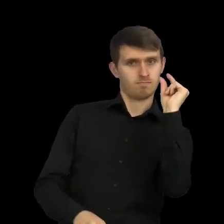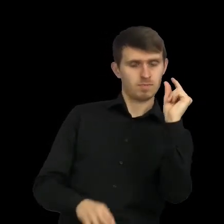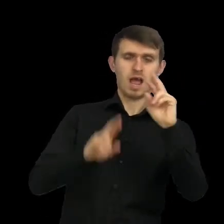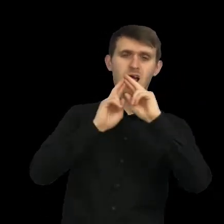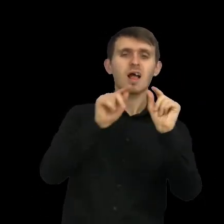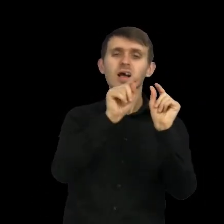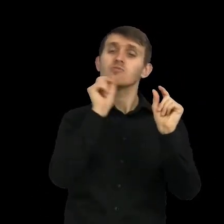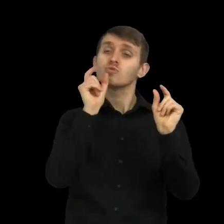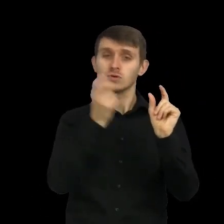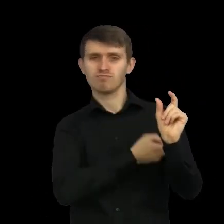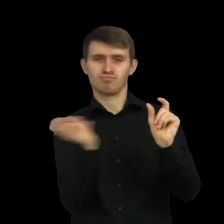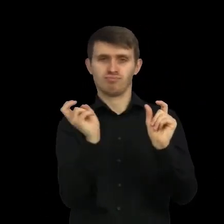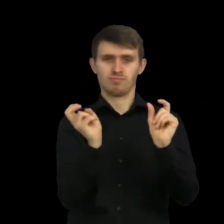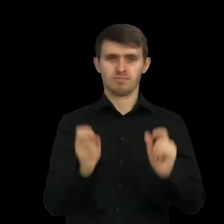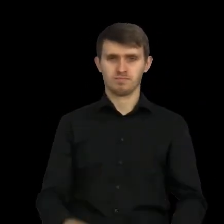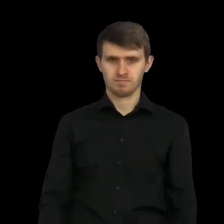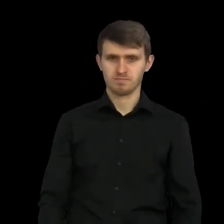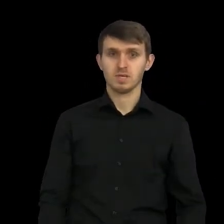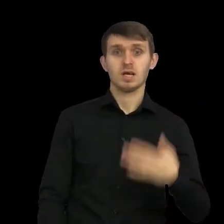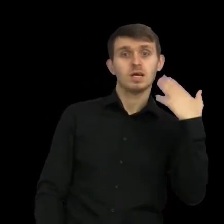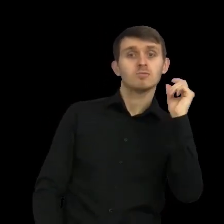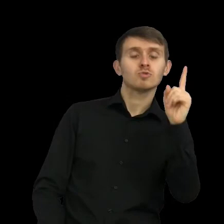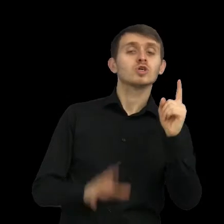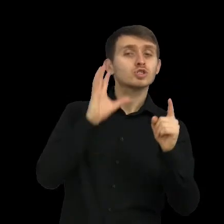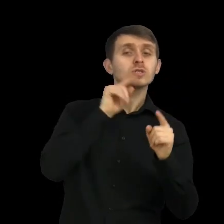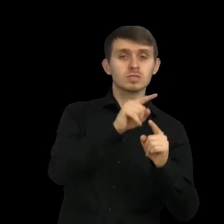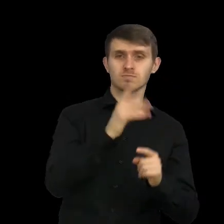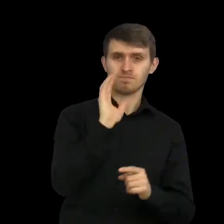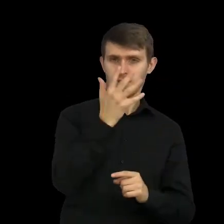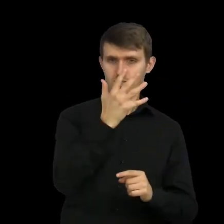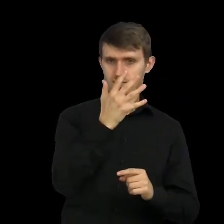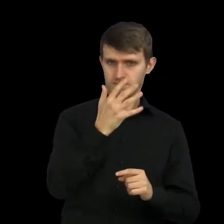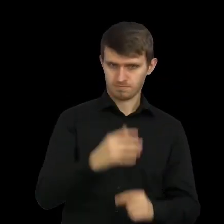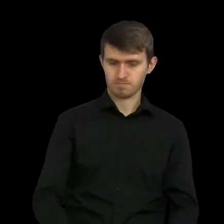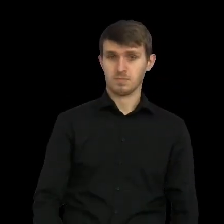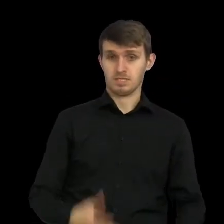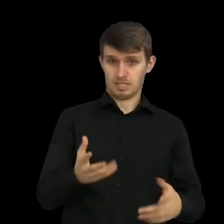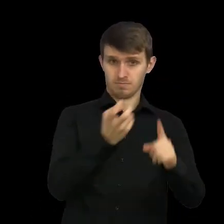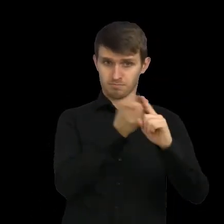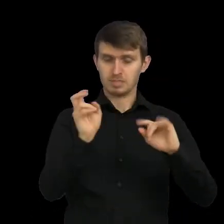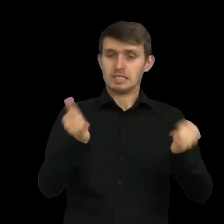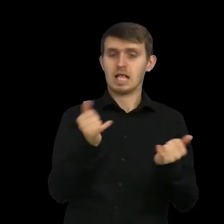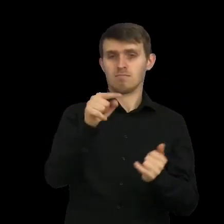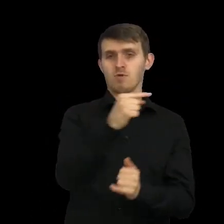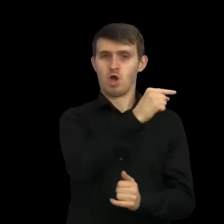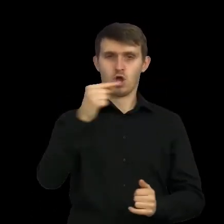hand side, so let's try to get rid of everything else on the left hand side. Well, the only other thing on the left hand side is this positive 5. Well, the best way to get rid of a